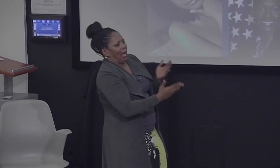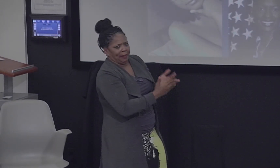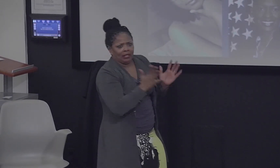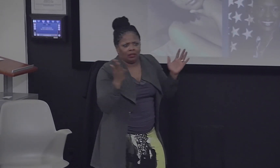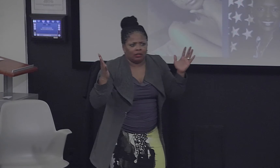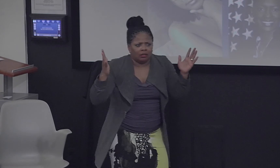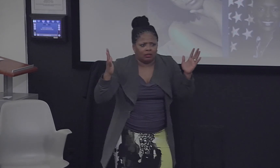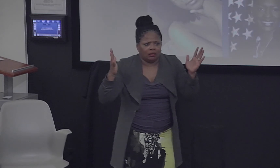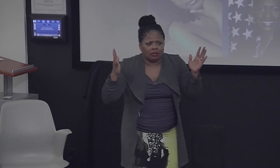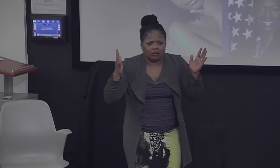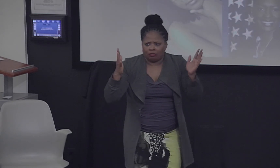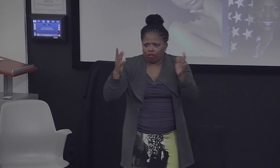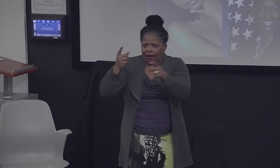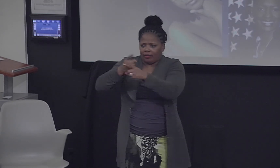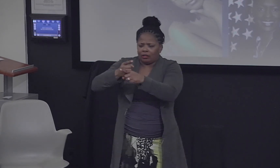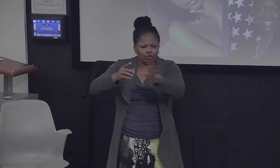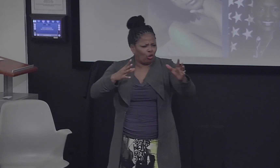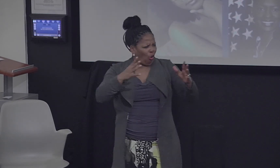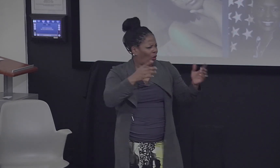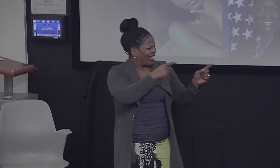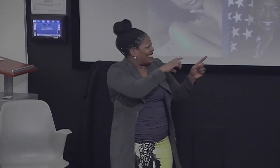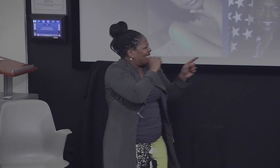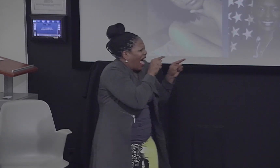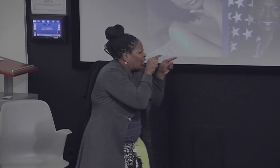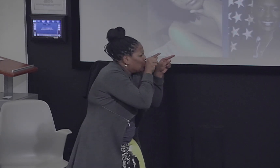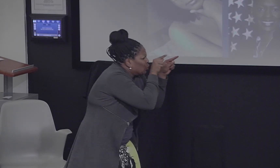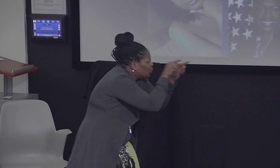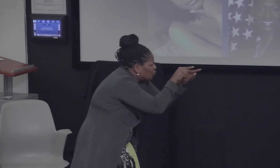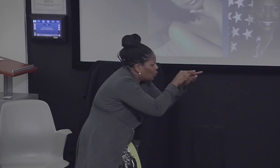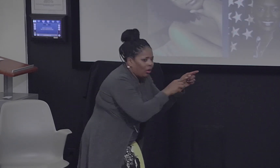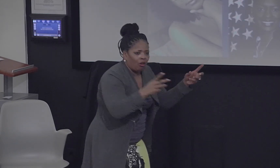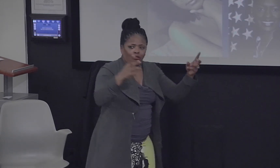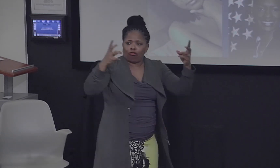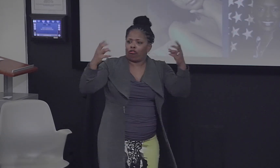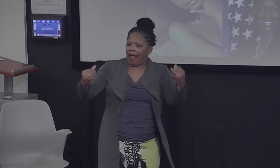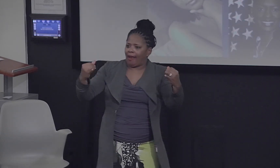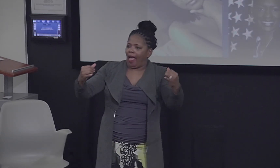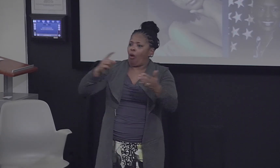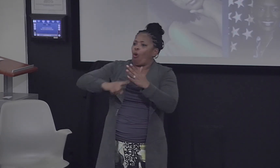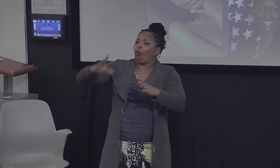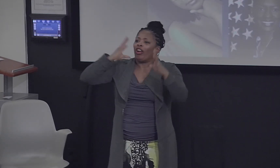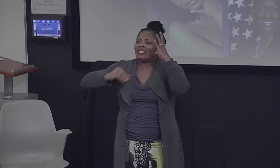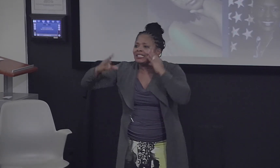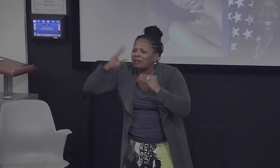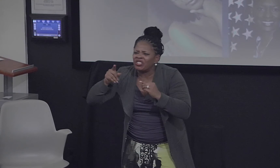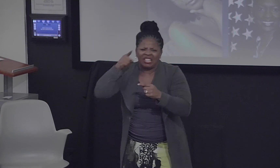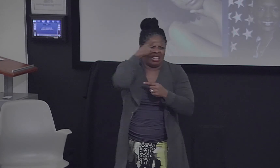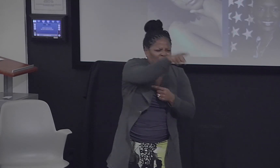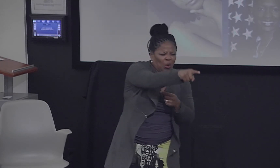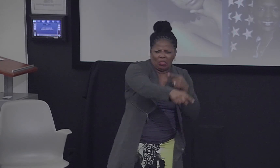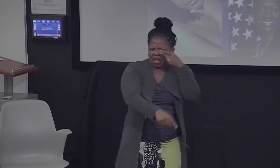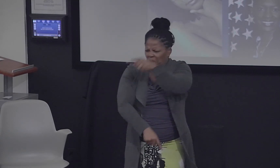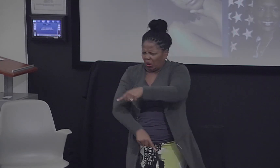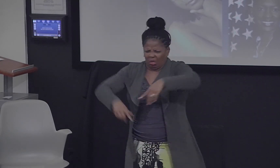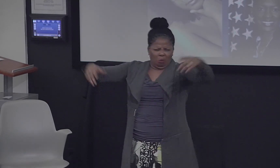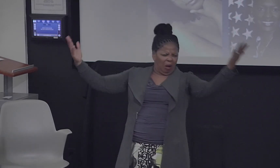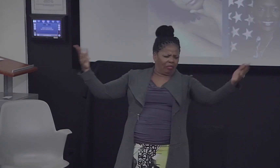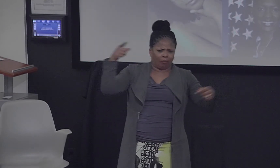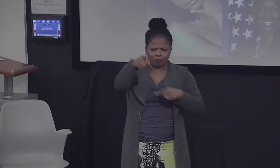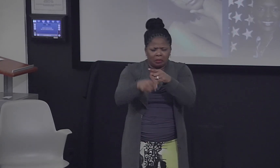different stakeholder group. And some of it might impact negatively, right? But it's experiences that we all have.